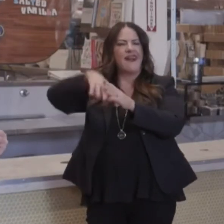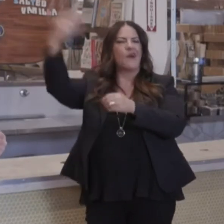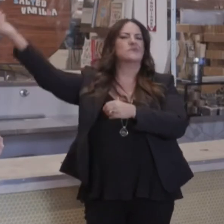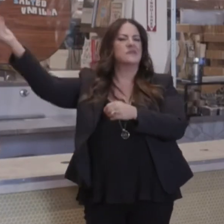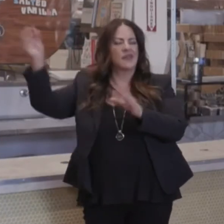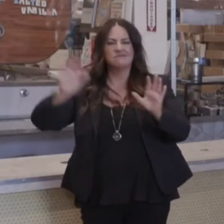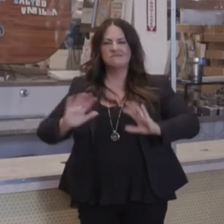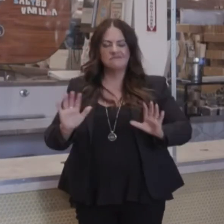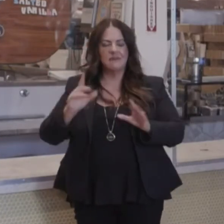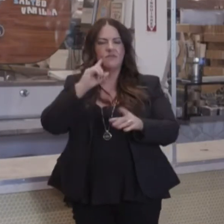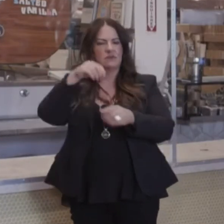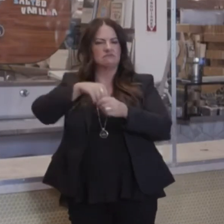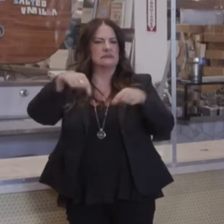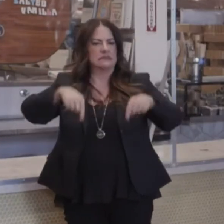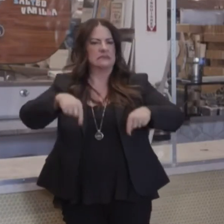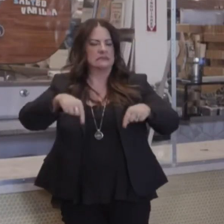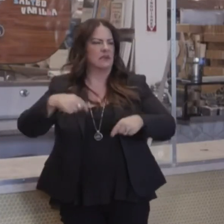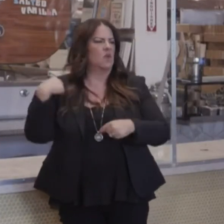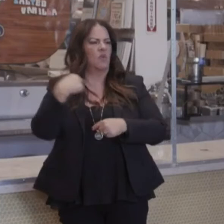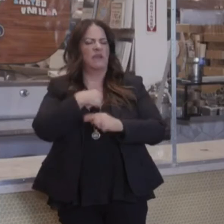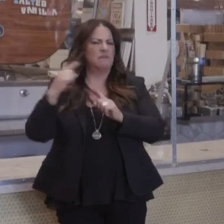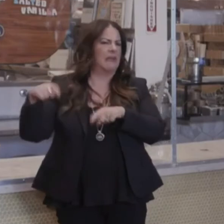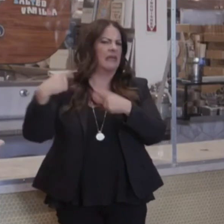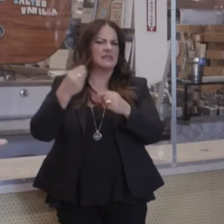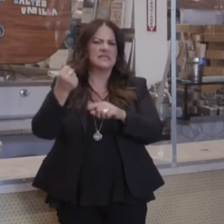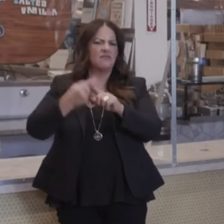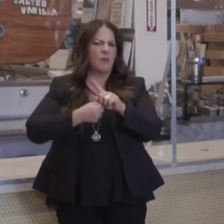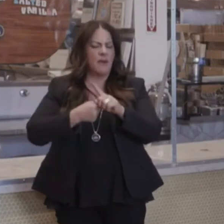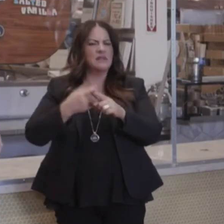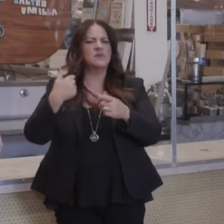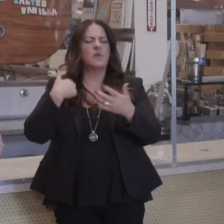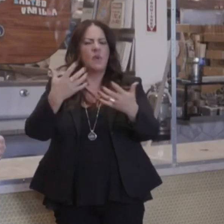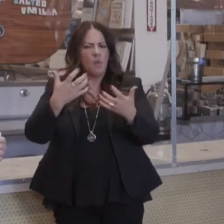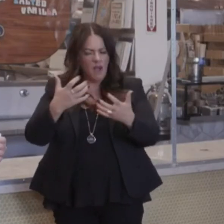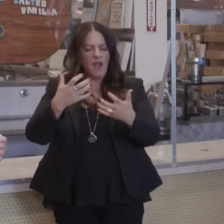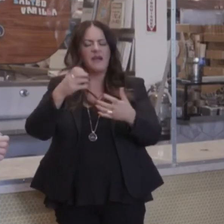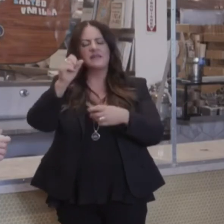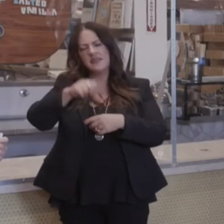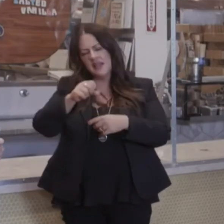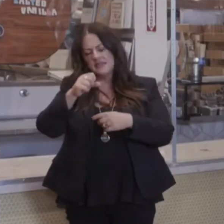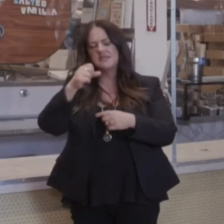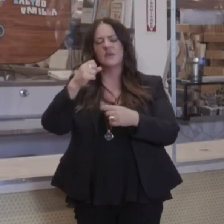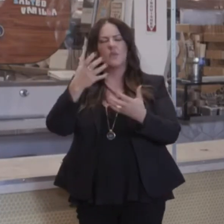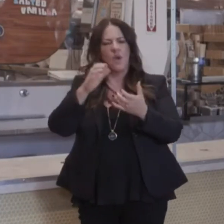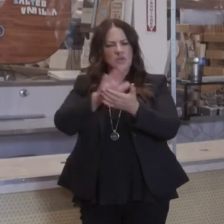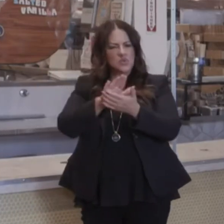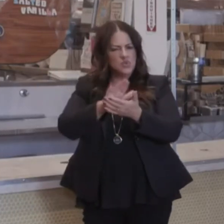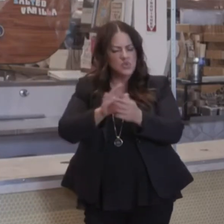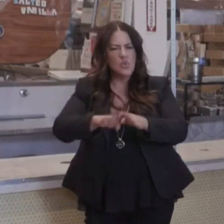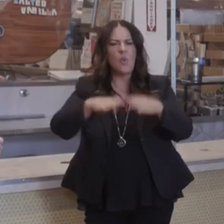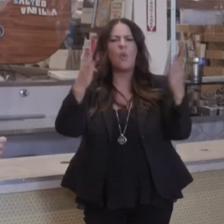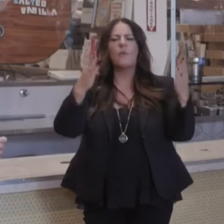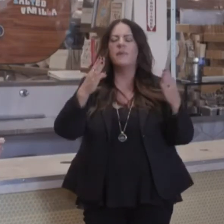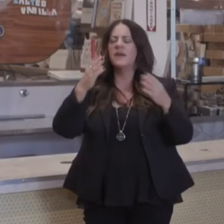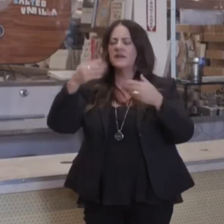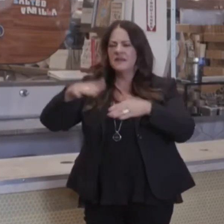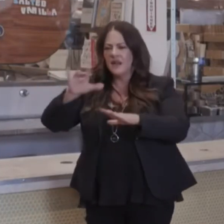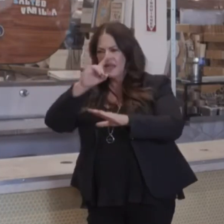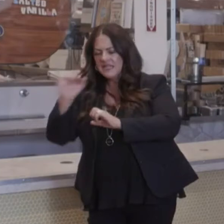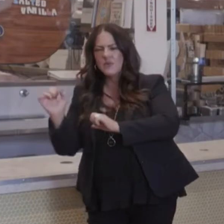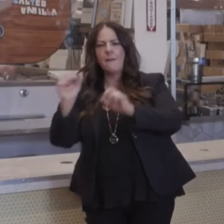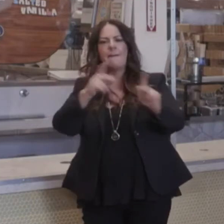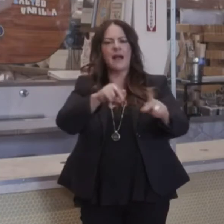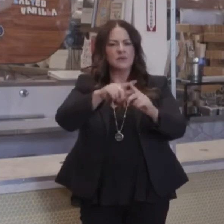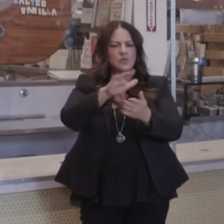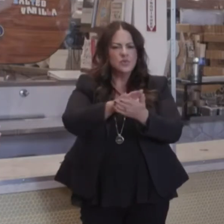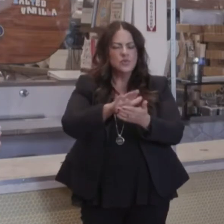been engaged for weeks now, months, candidly, on getting our schools safely reopened for in-person instruction, doing it in a very